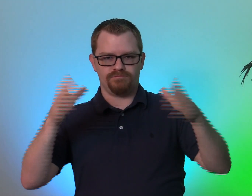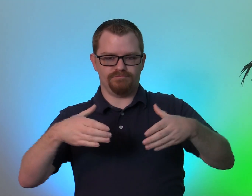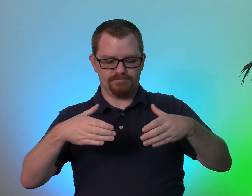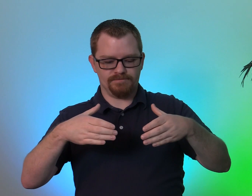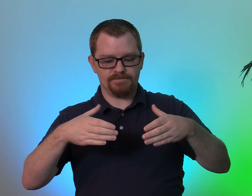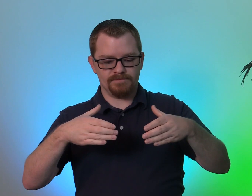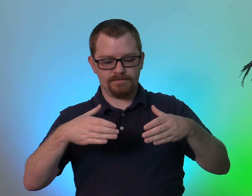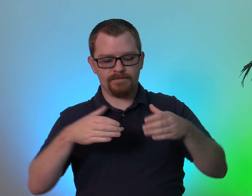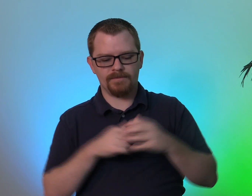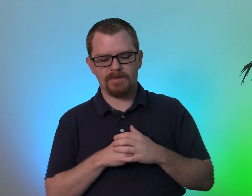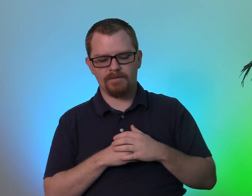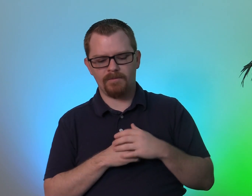that's God's people,